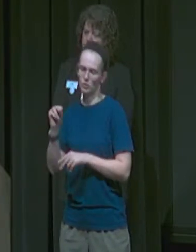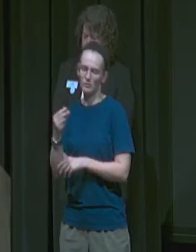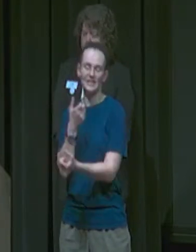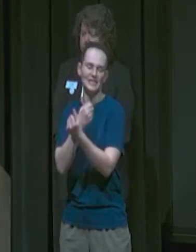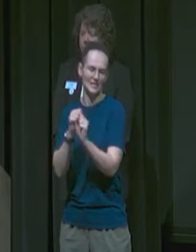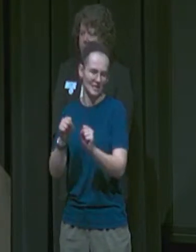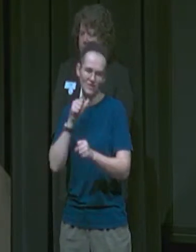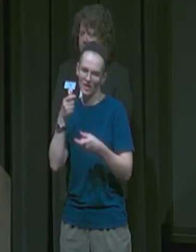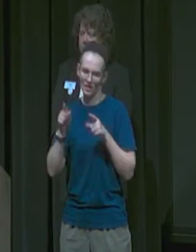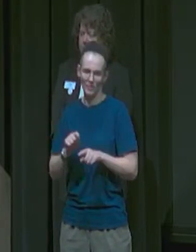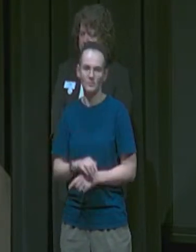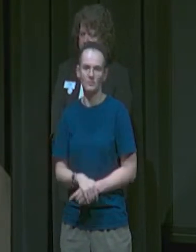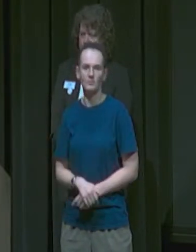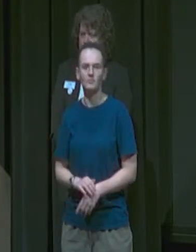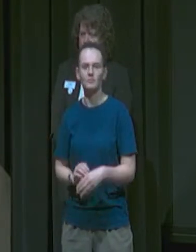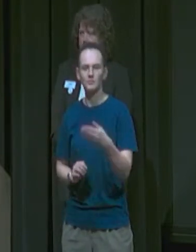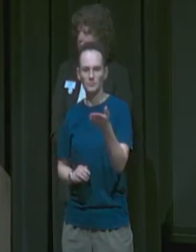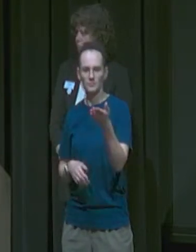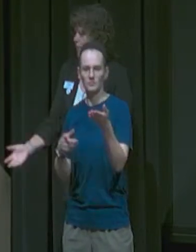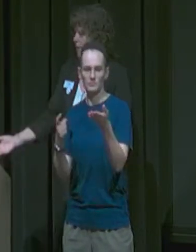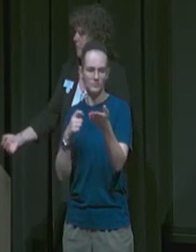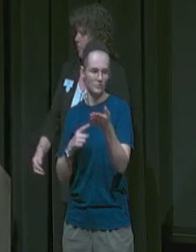not going to occur.